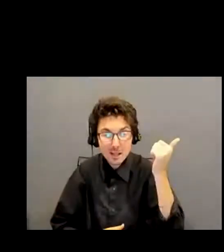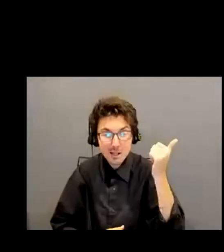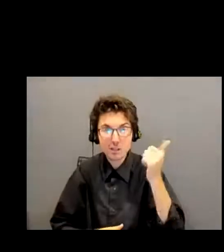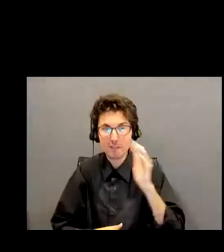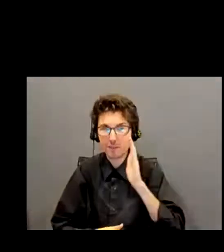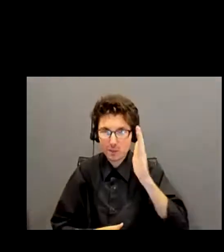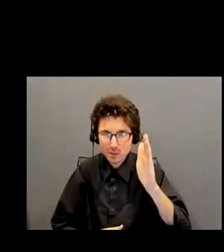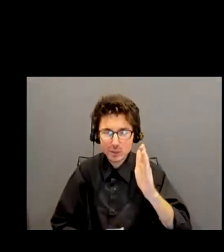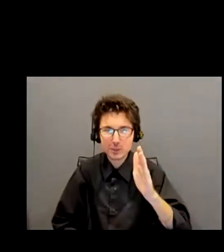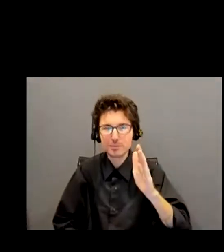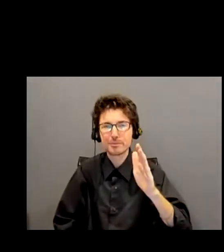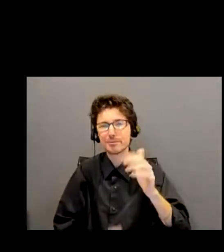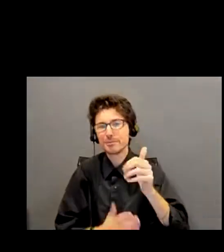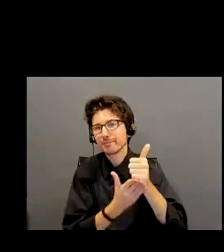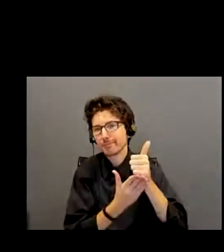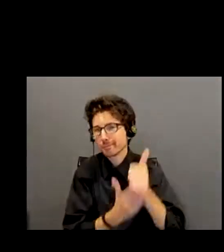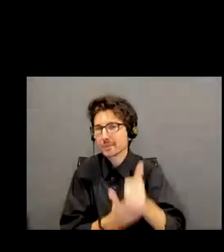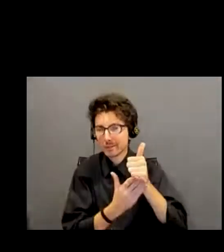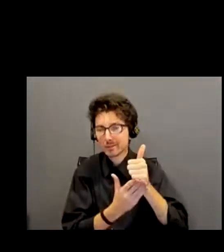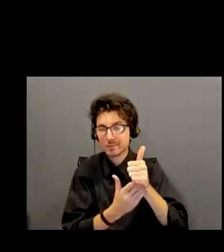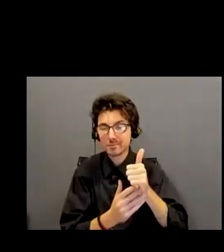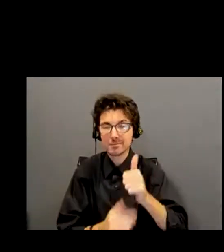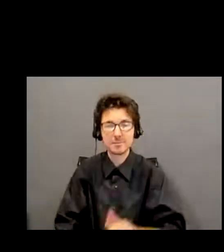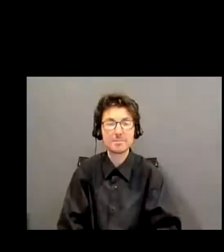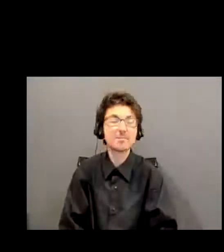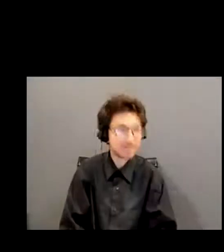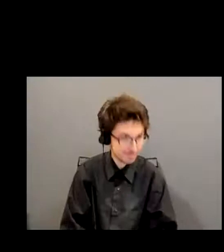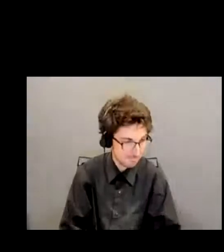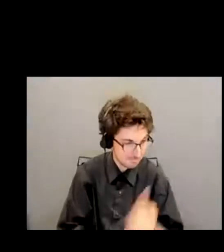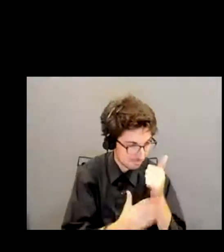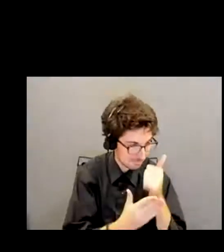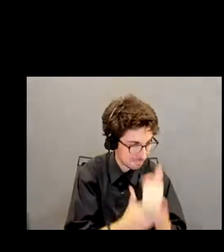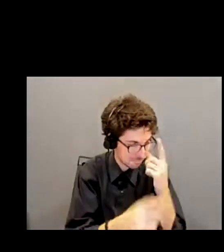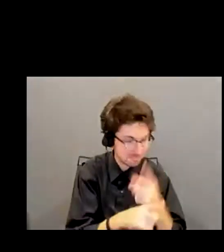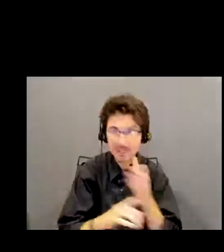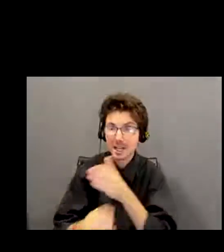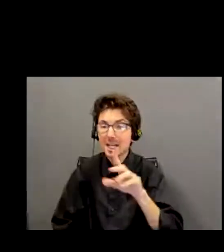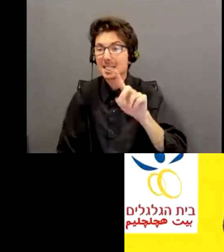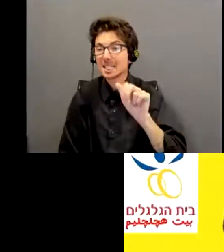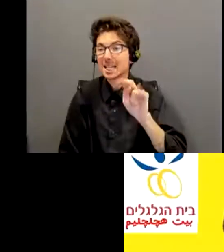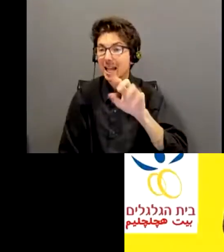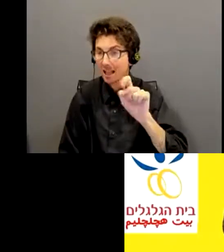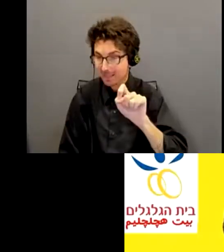Amen. Amen. Thank you. I would like to hear Danielle from Beit HaGalgalim.